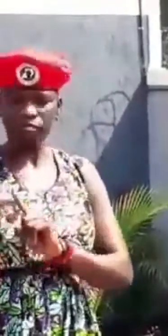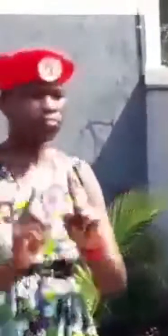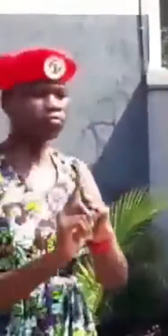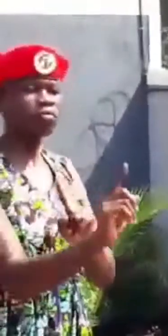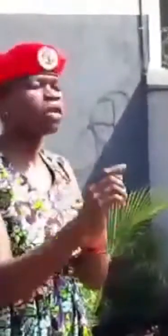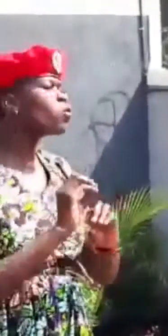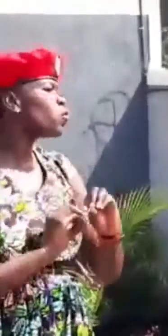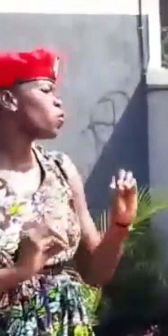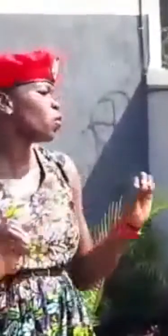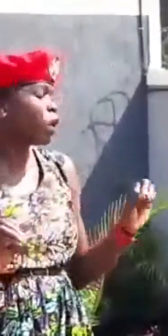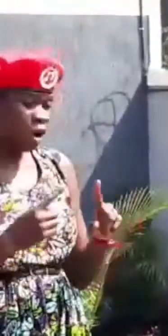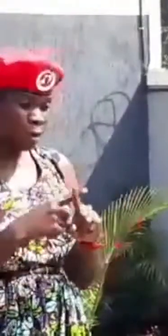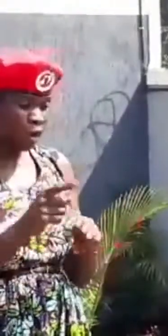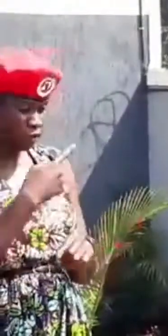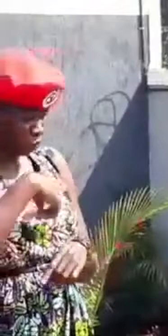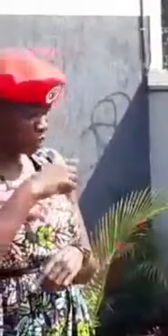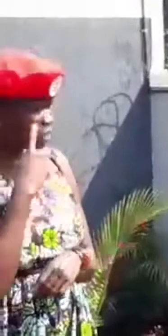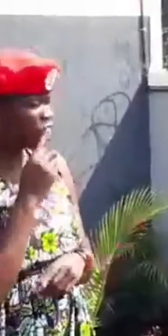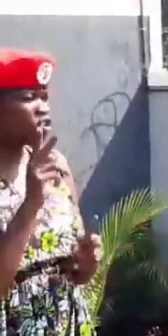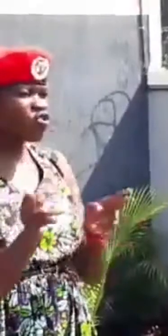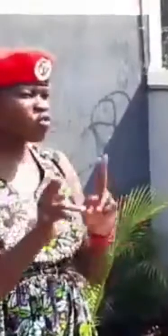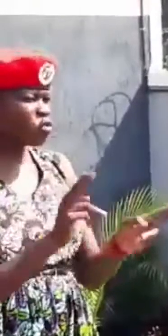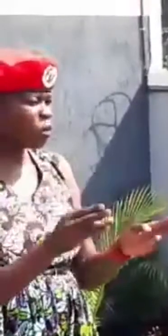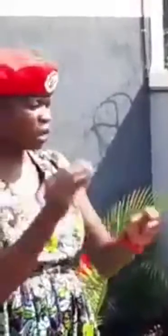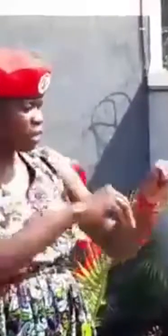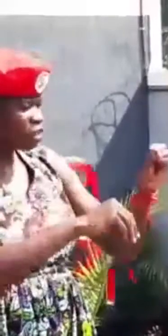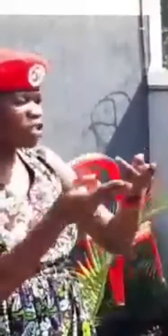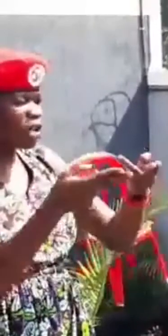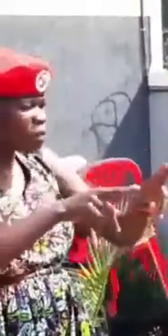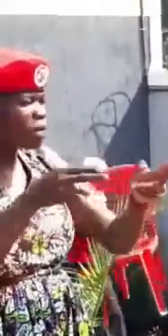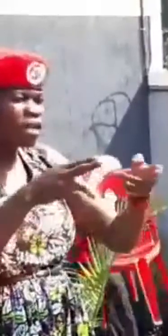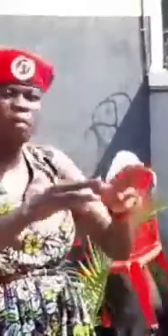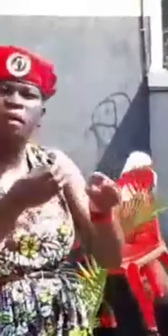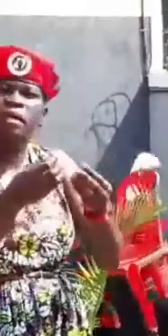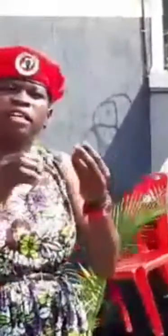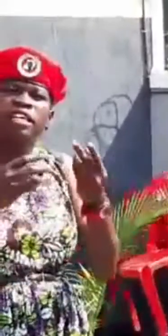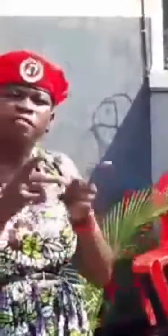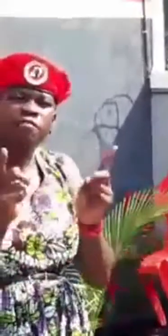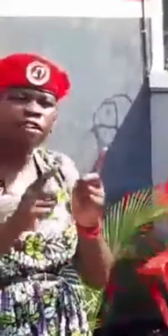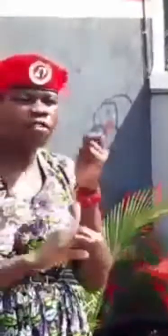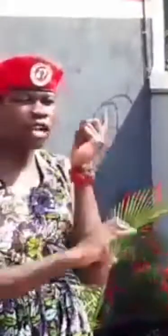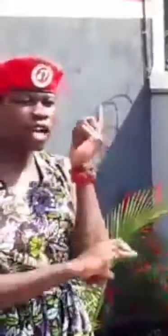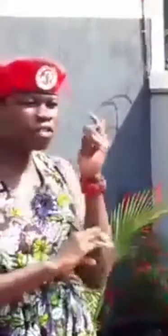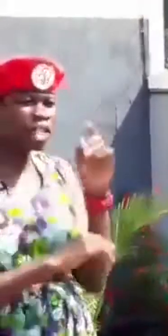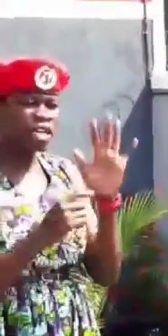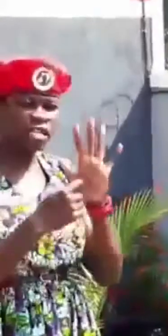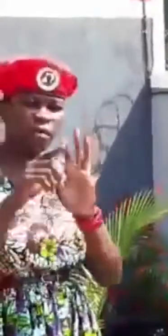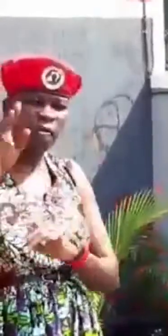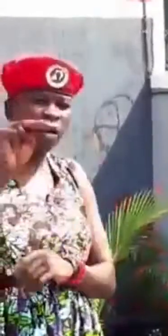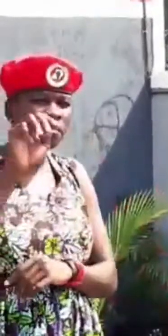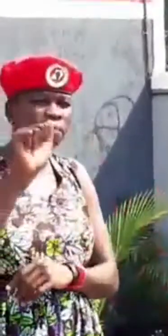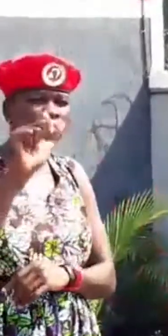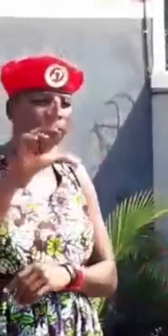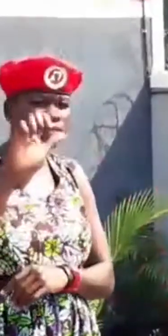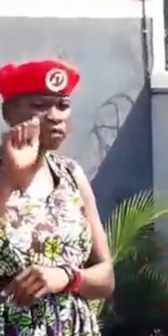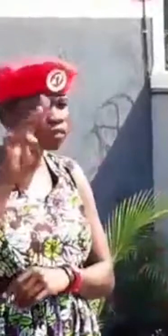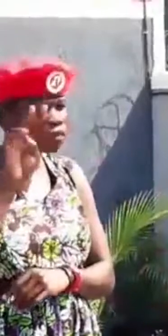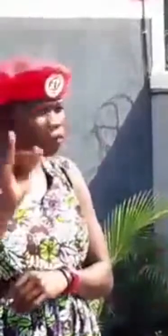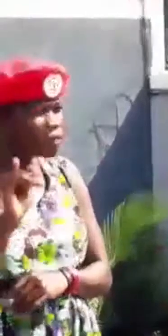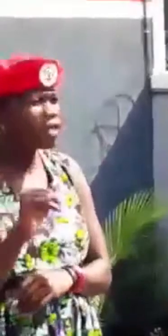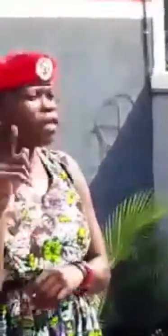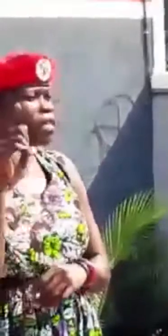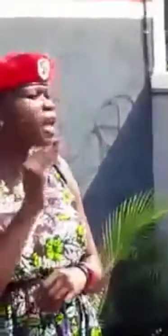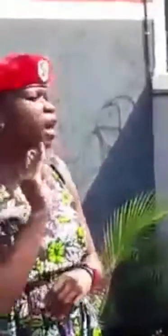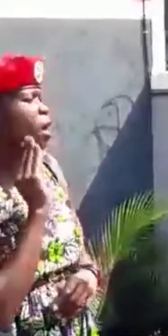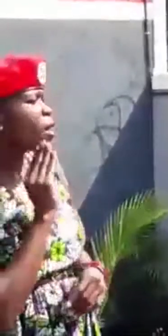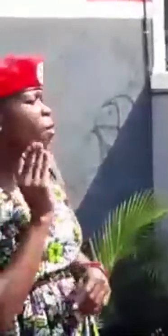We have seen normal elections going on, ladies and gentlemen. We've seen them in Malawi, we've seen them in Burundi, and as we speak